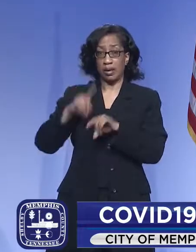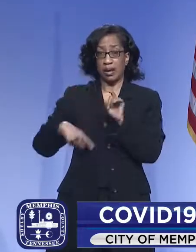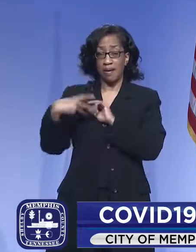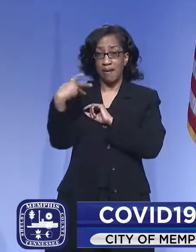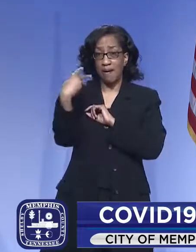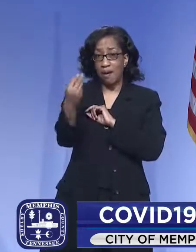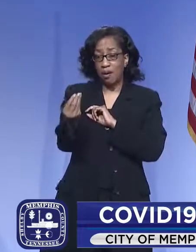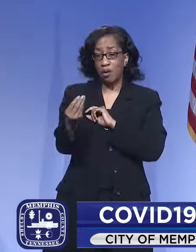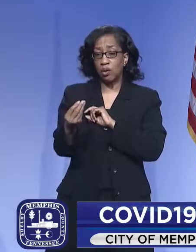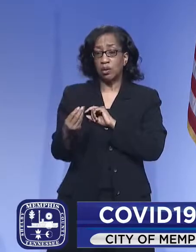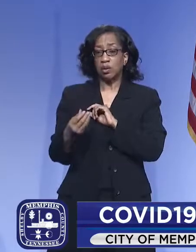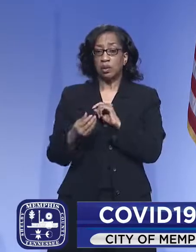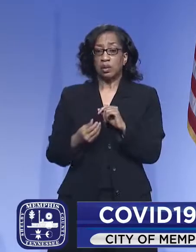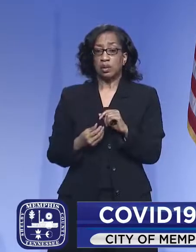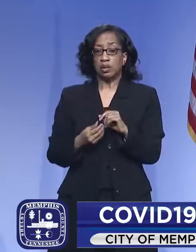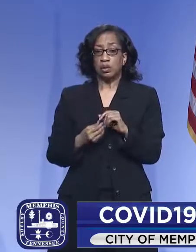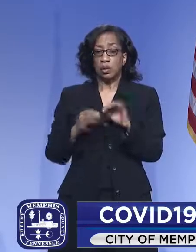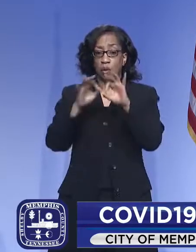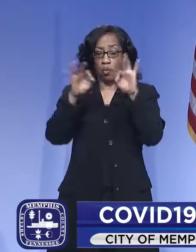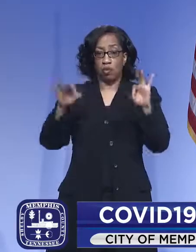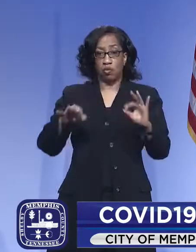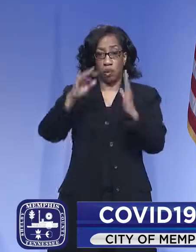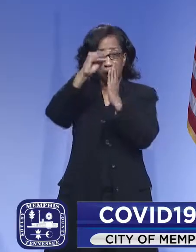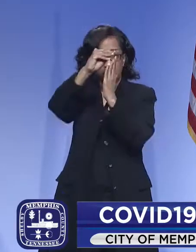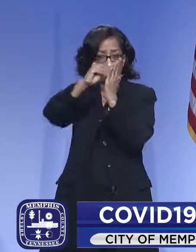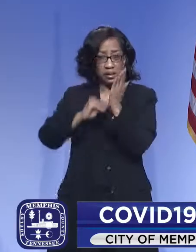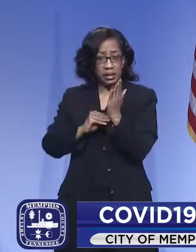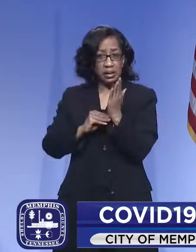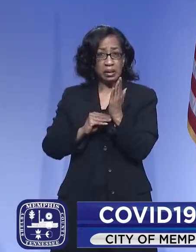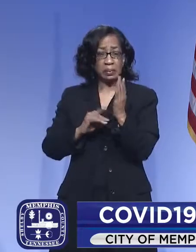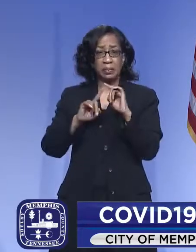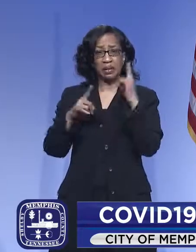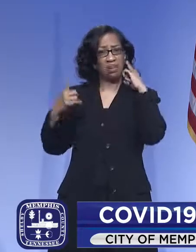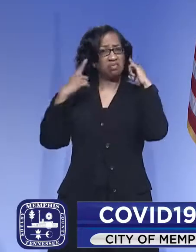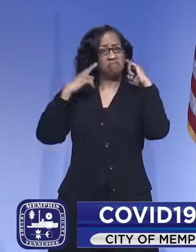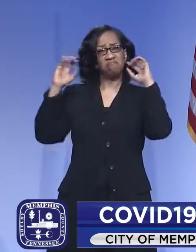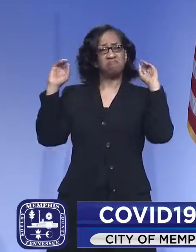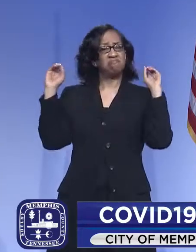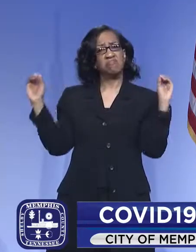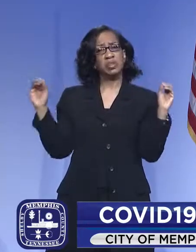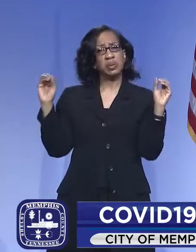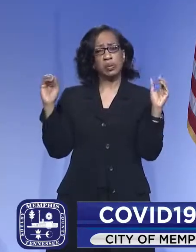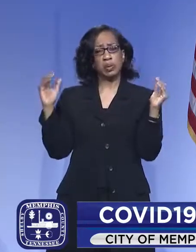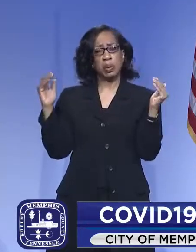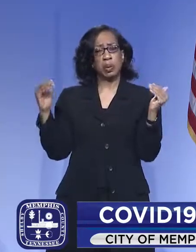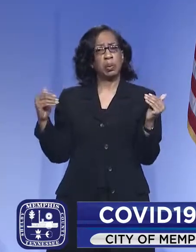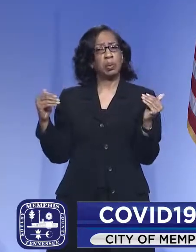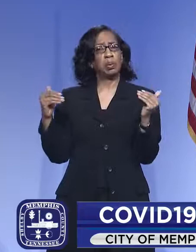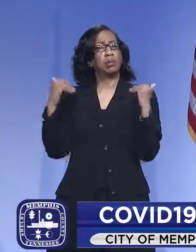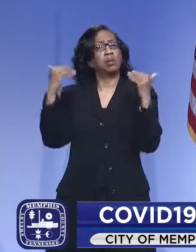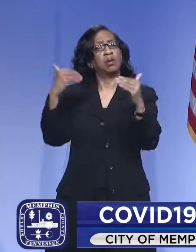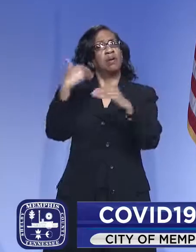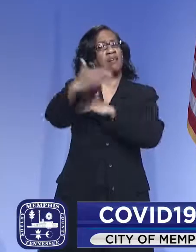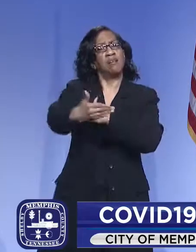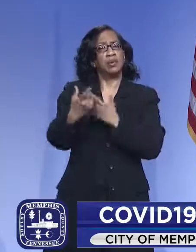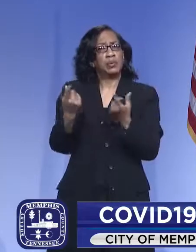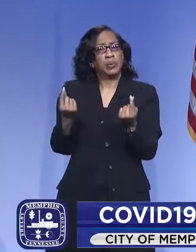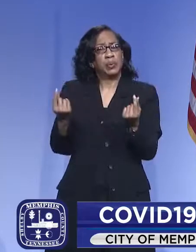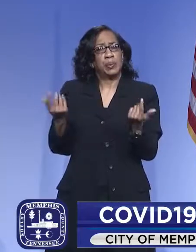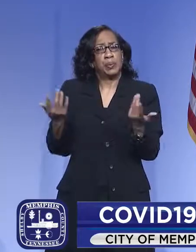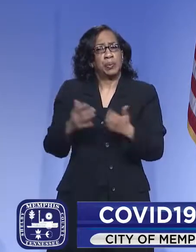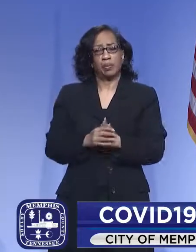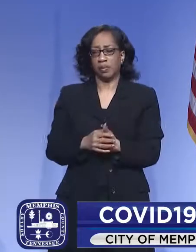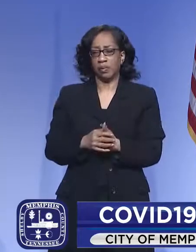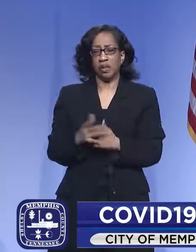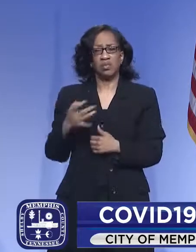they had filled out the form, but they hadn't heard from the city. They were wondering kind of what the next steps are, if things are working like the way you want them